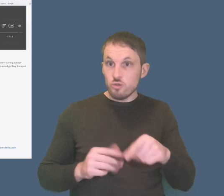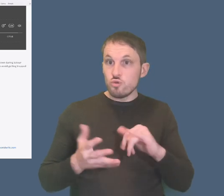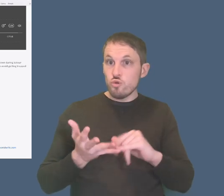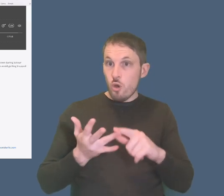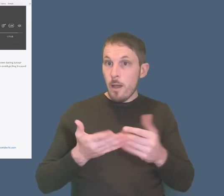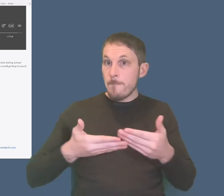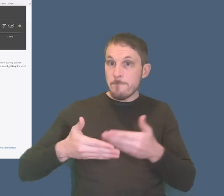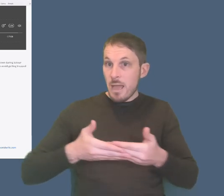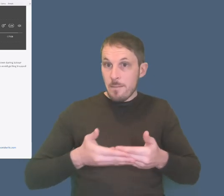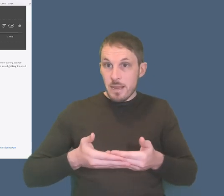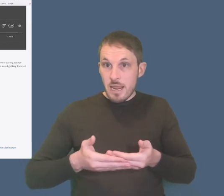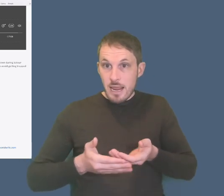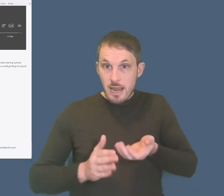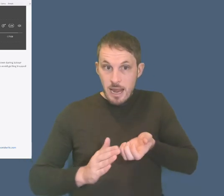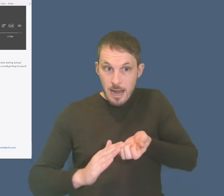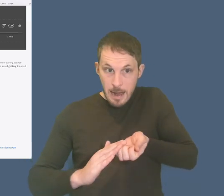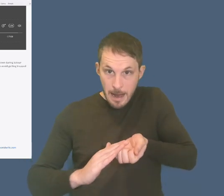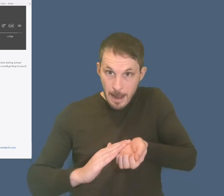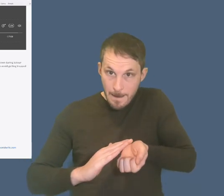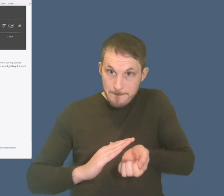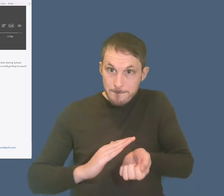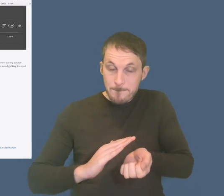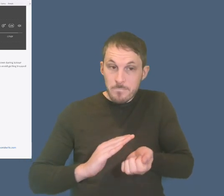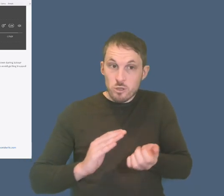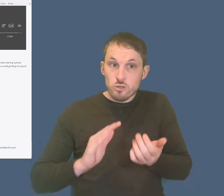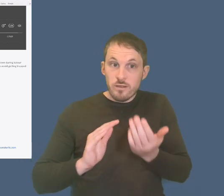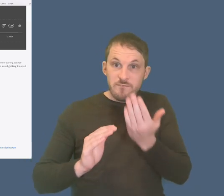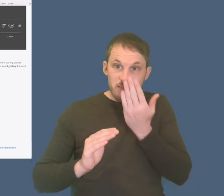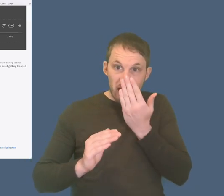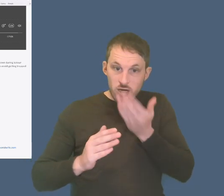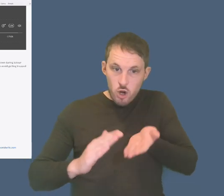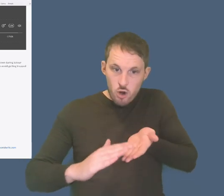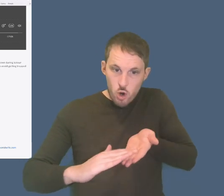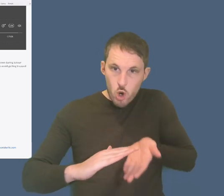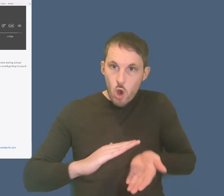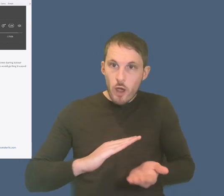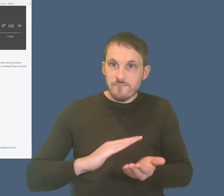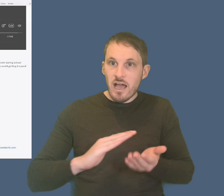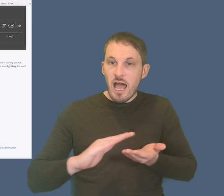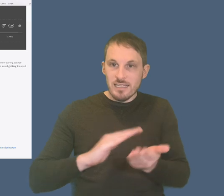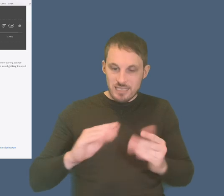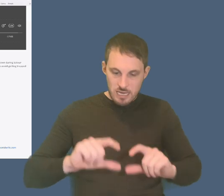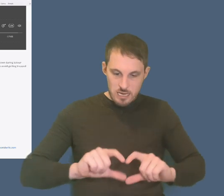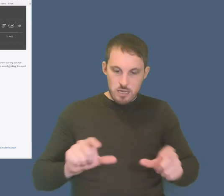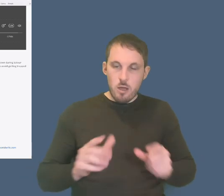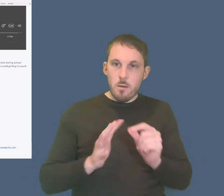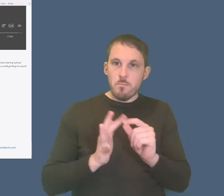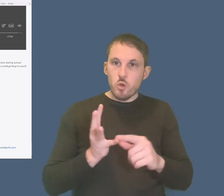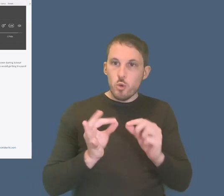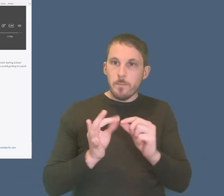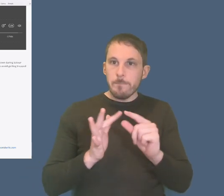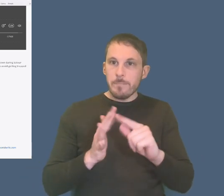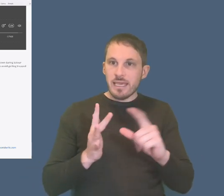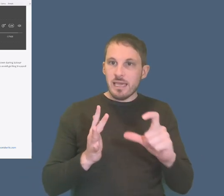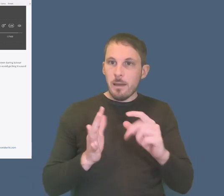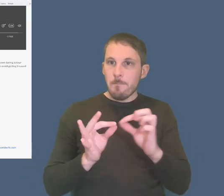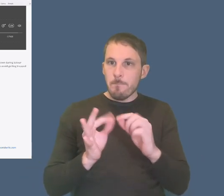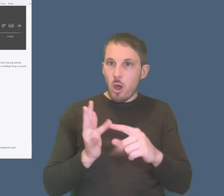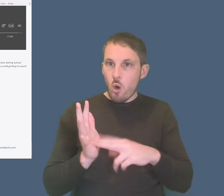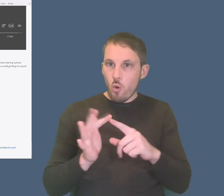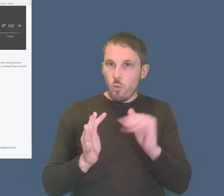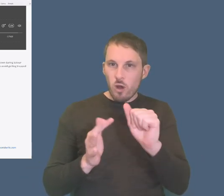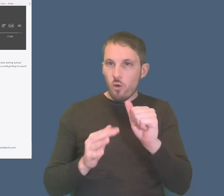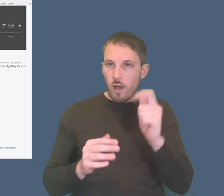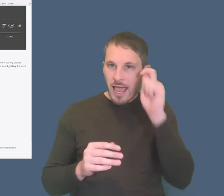will come down and towards the front, it curves to the front there underneath your pubic bone where your pubic hair would be. So when your baby